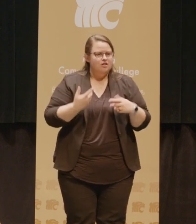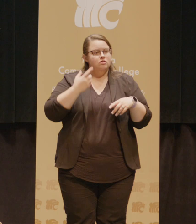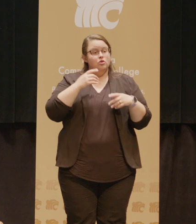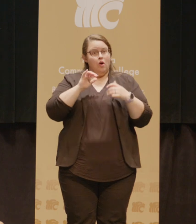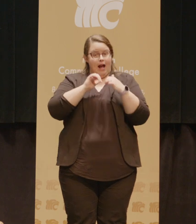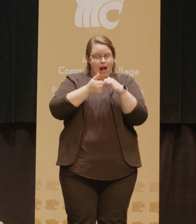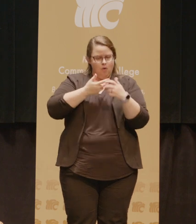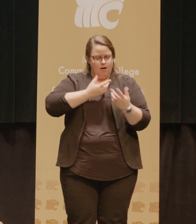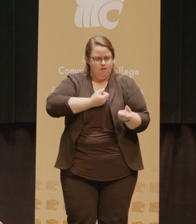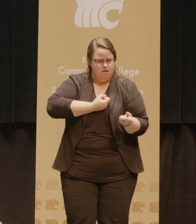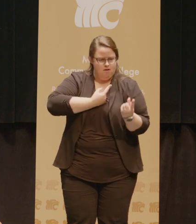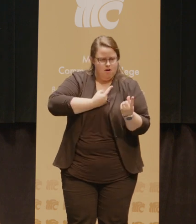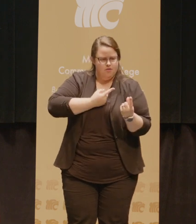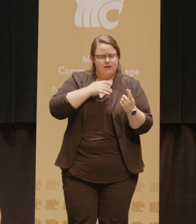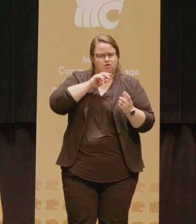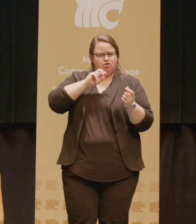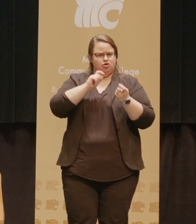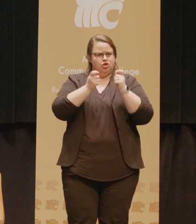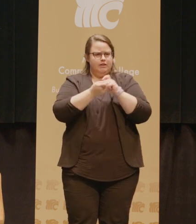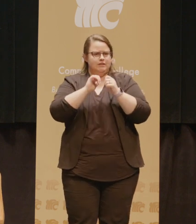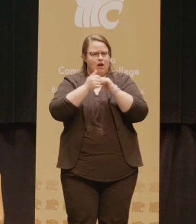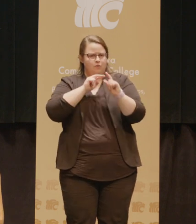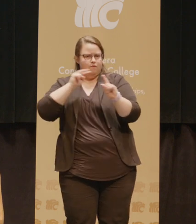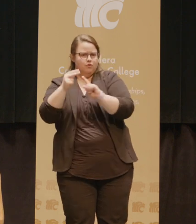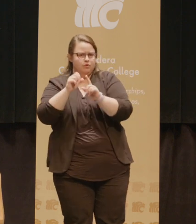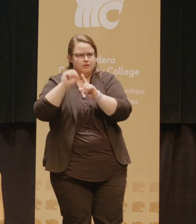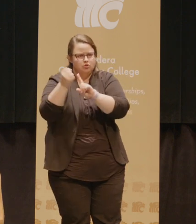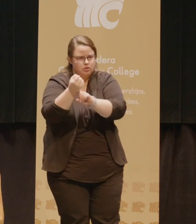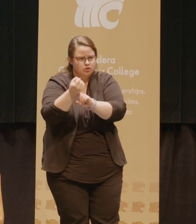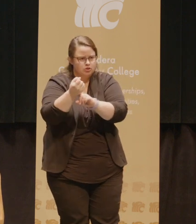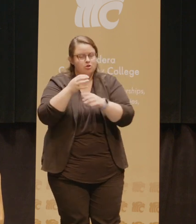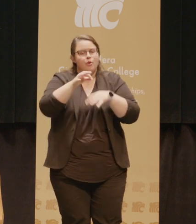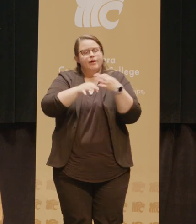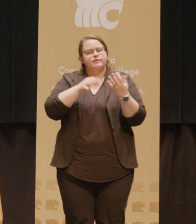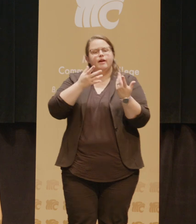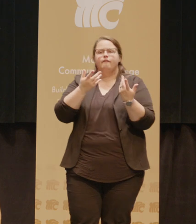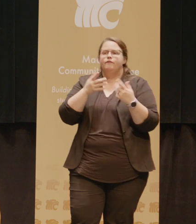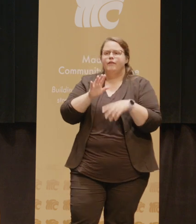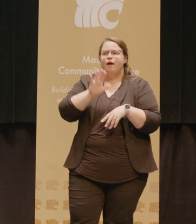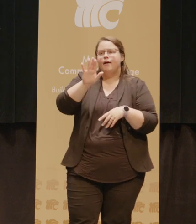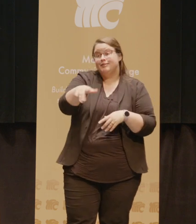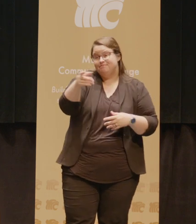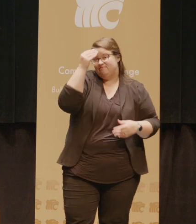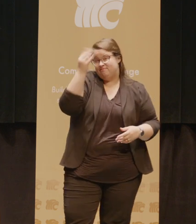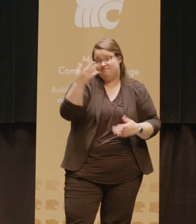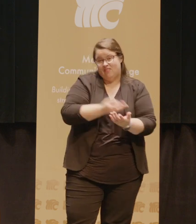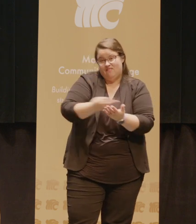viewing situations, right? So instead of coming to a student and just being like, well, you're failing the